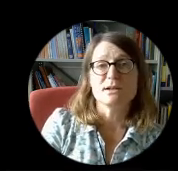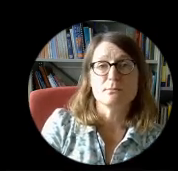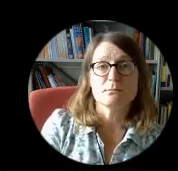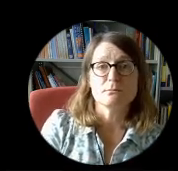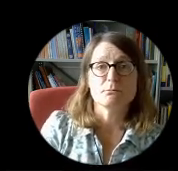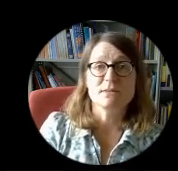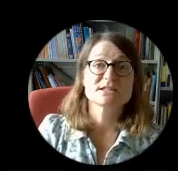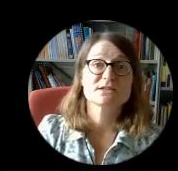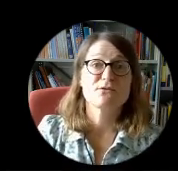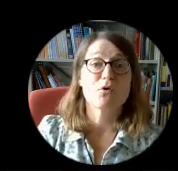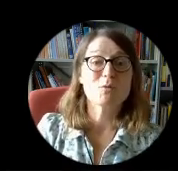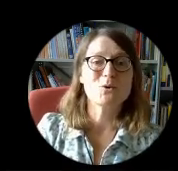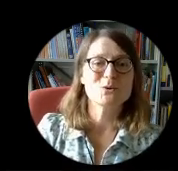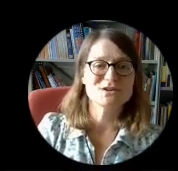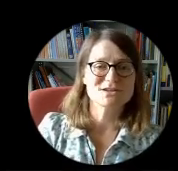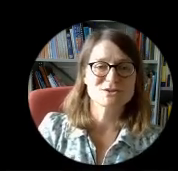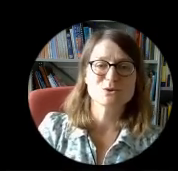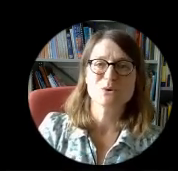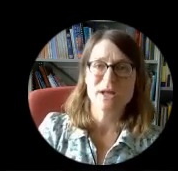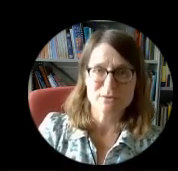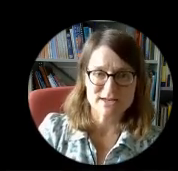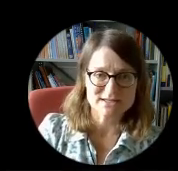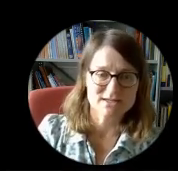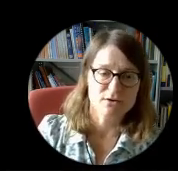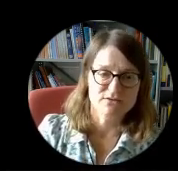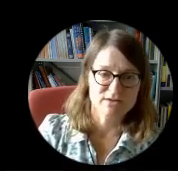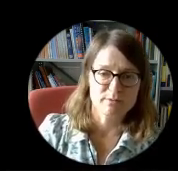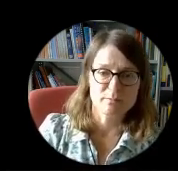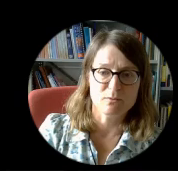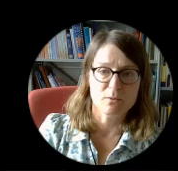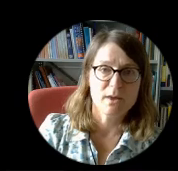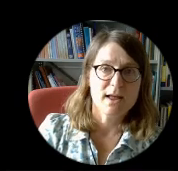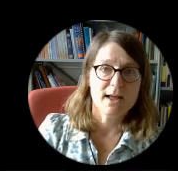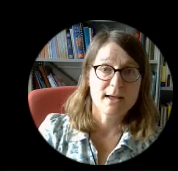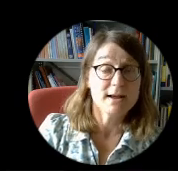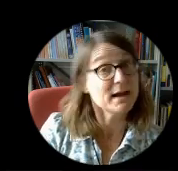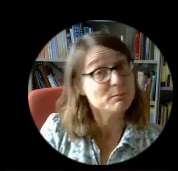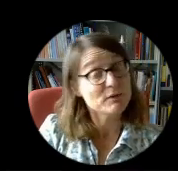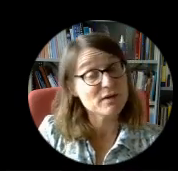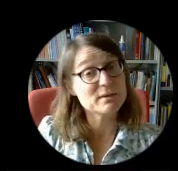perhaps less formal social gatherings of deaf people